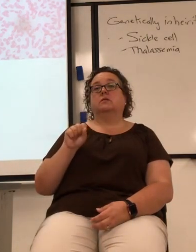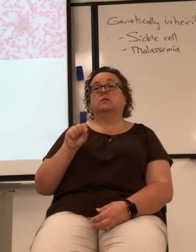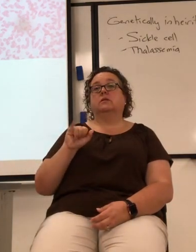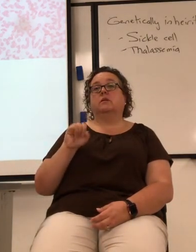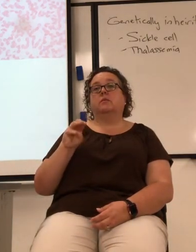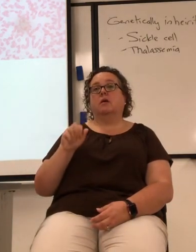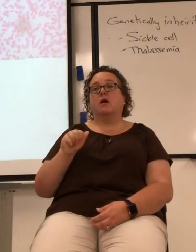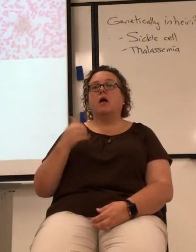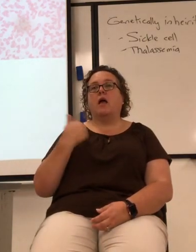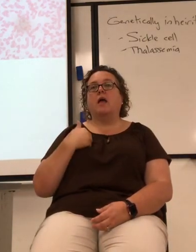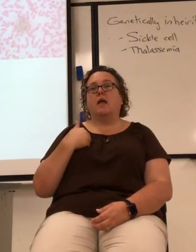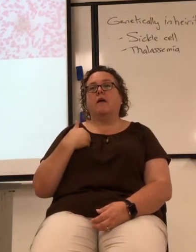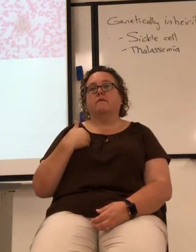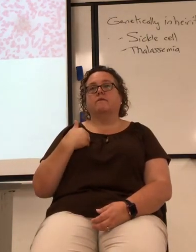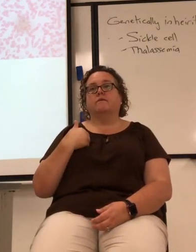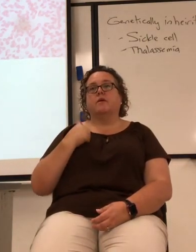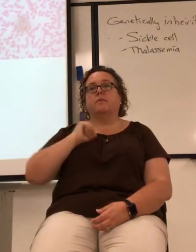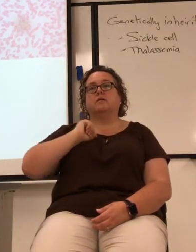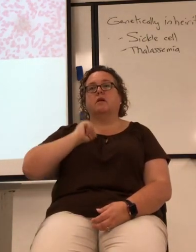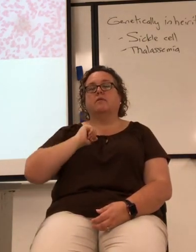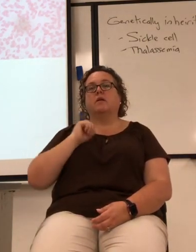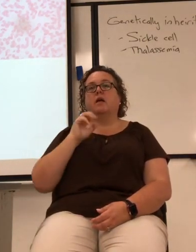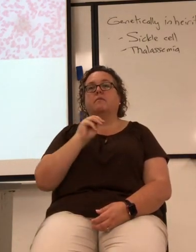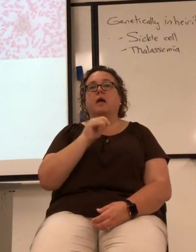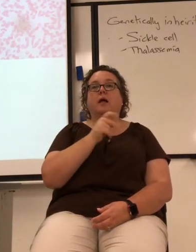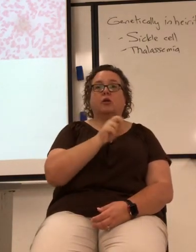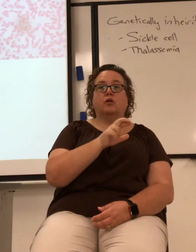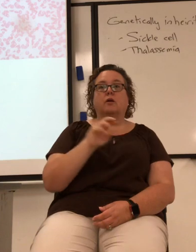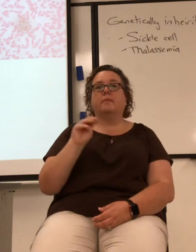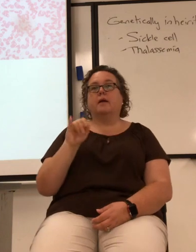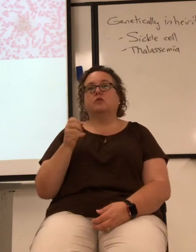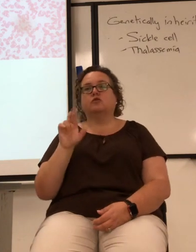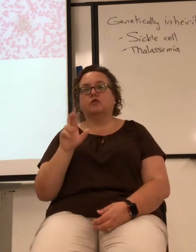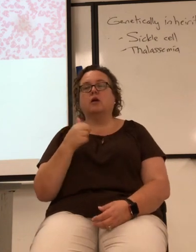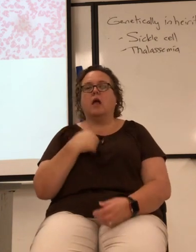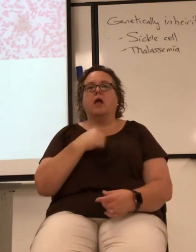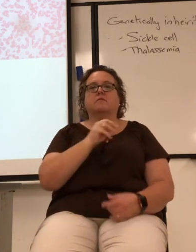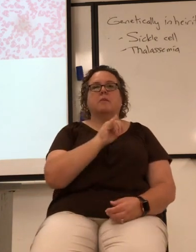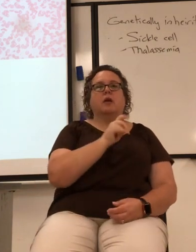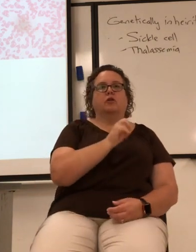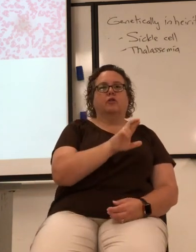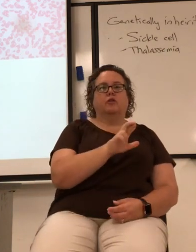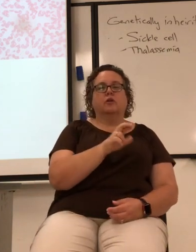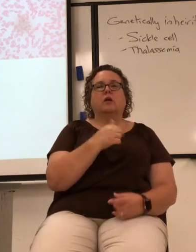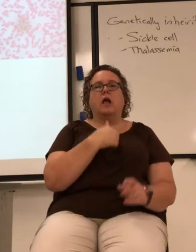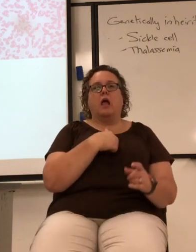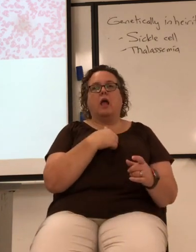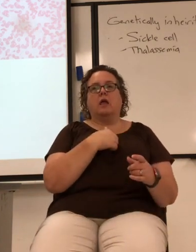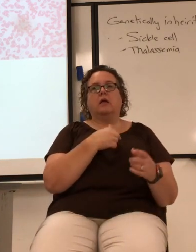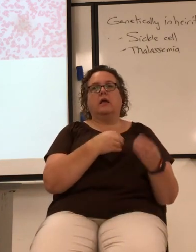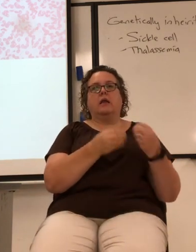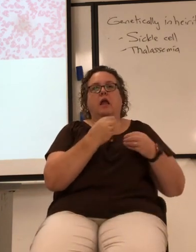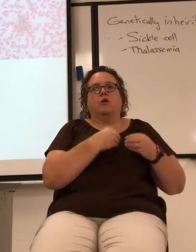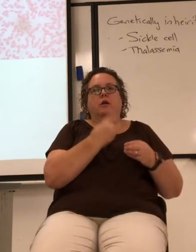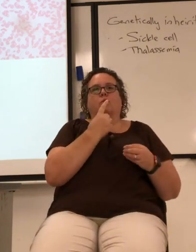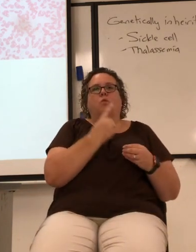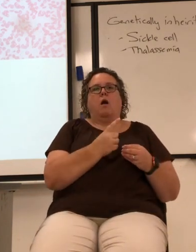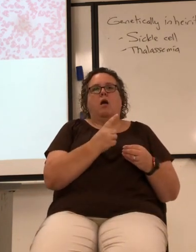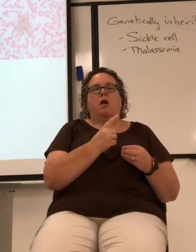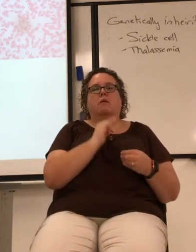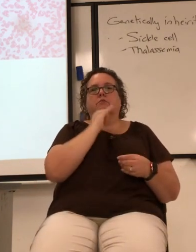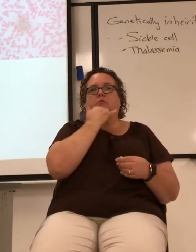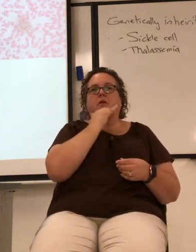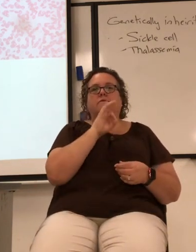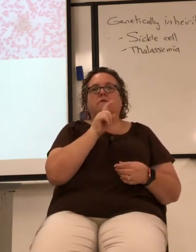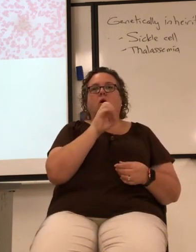There's minor and major. I have the minor kind. I inherited one faulty gene. And but in high school, I ran track